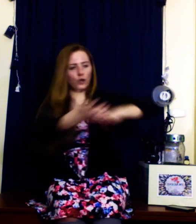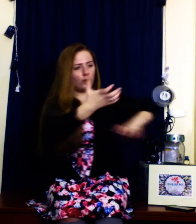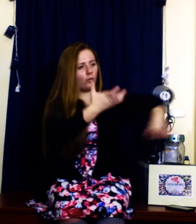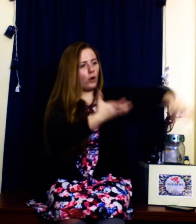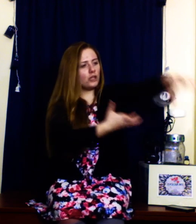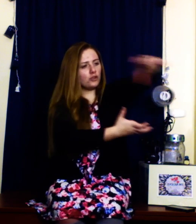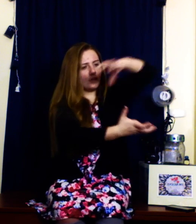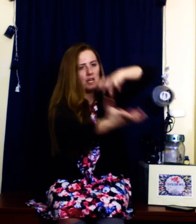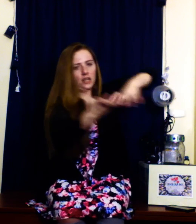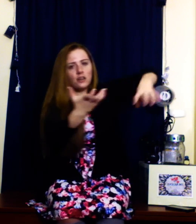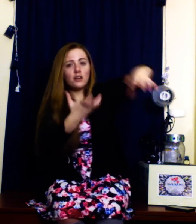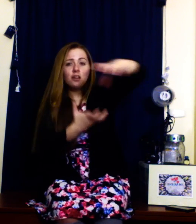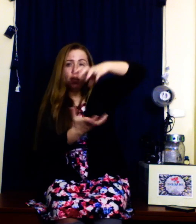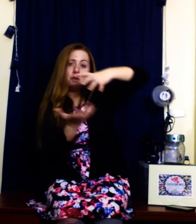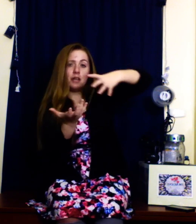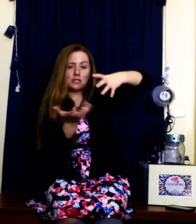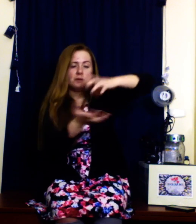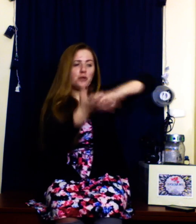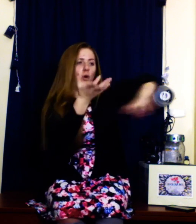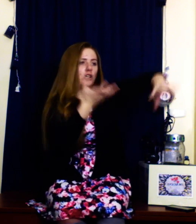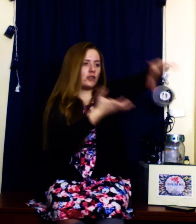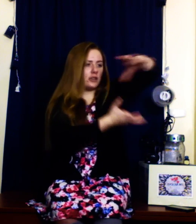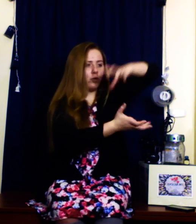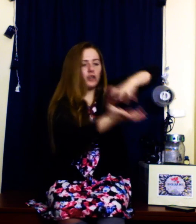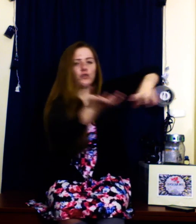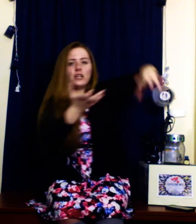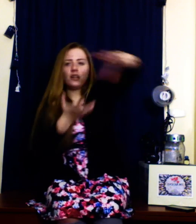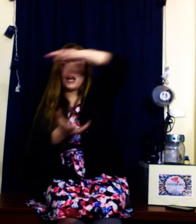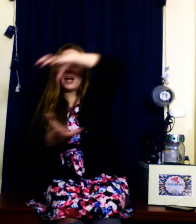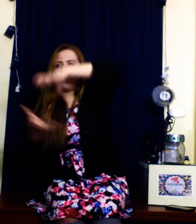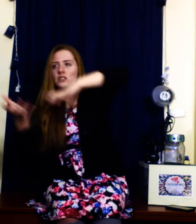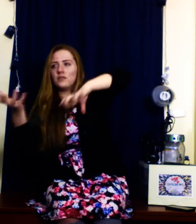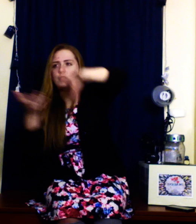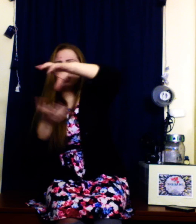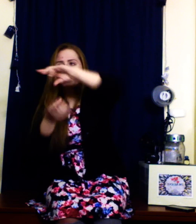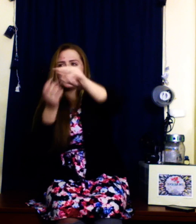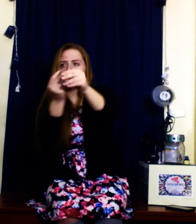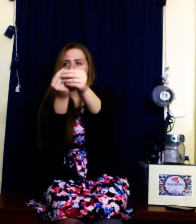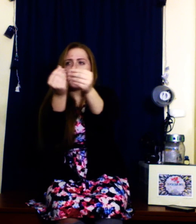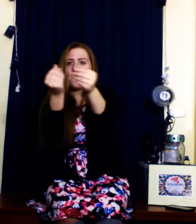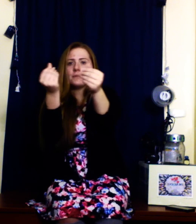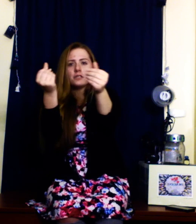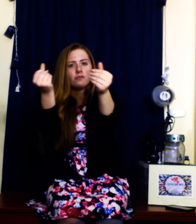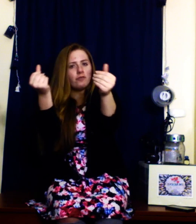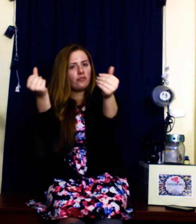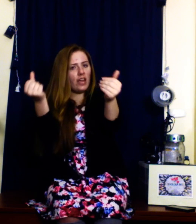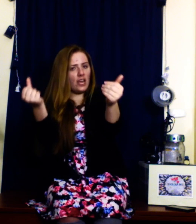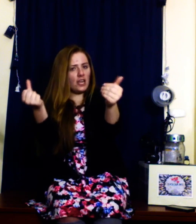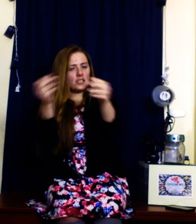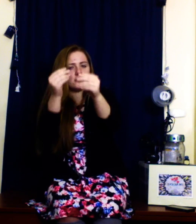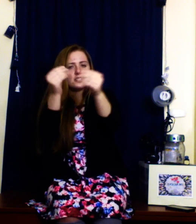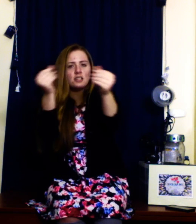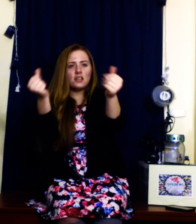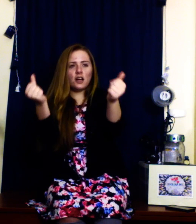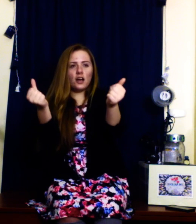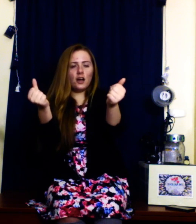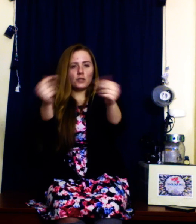the wandering, I would explain the wandering clouds of the dust, but it fades. She